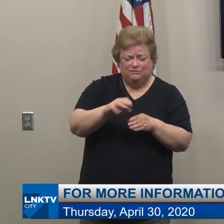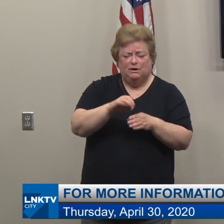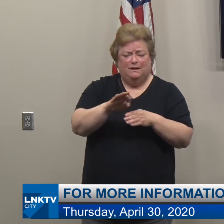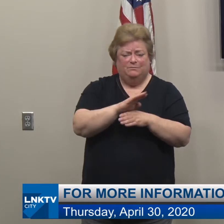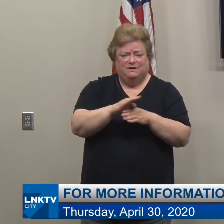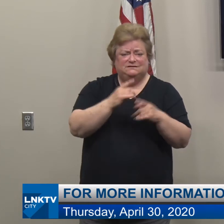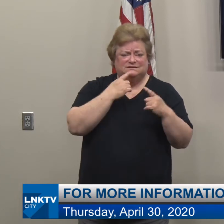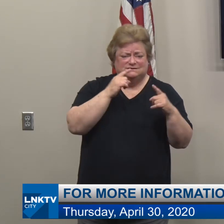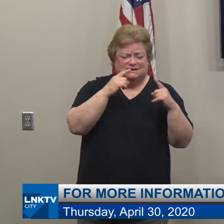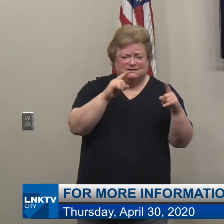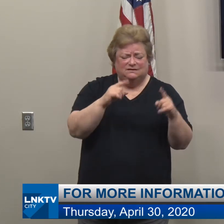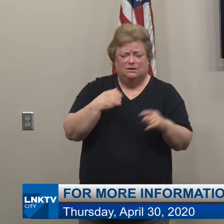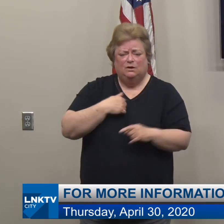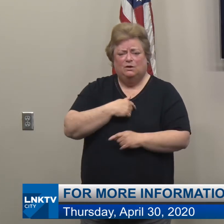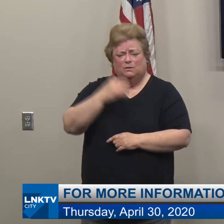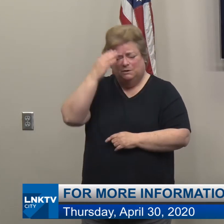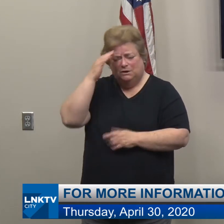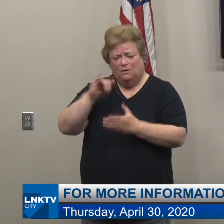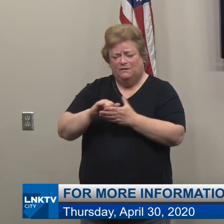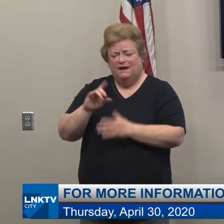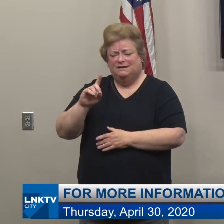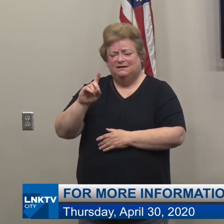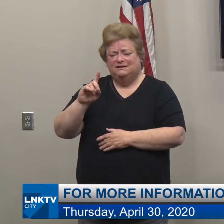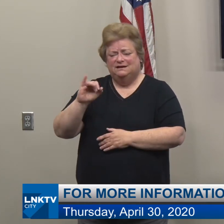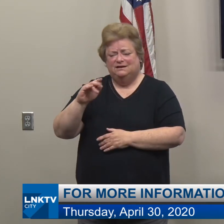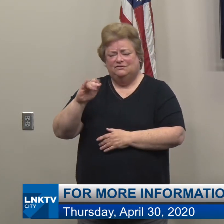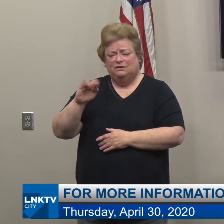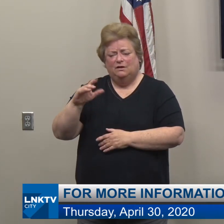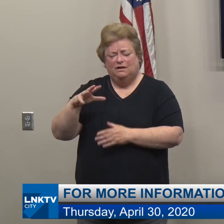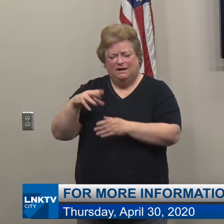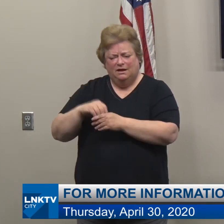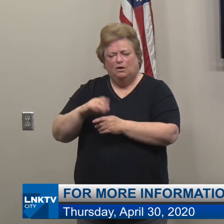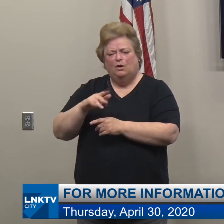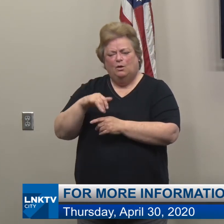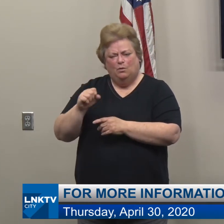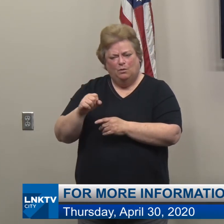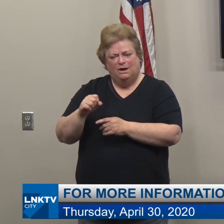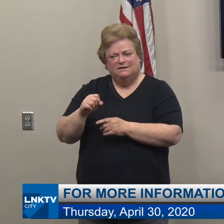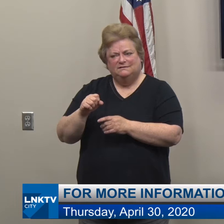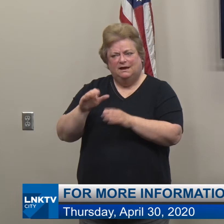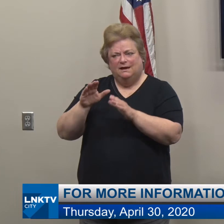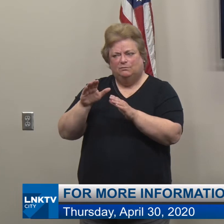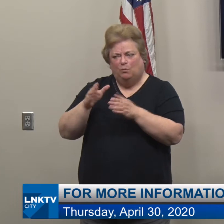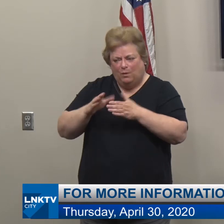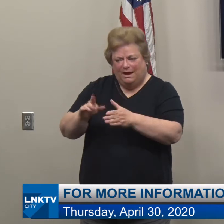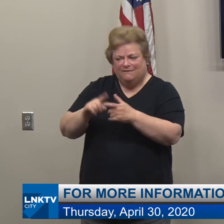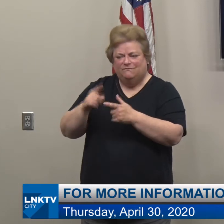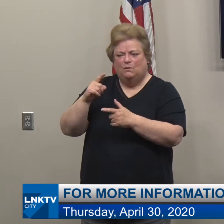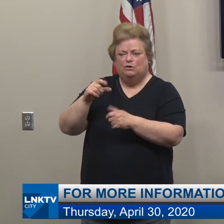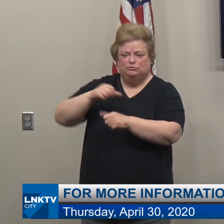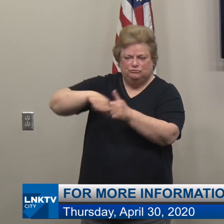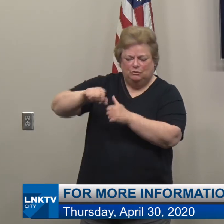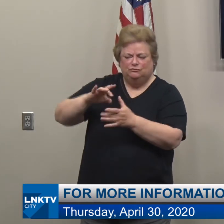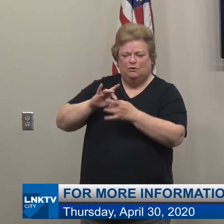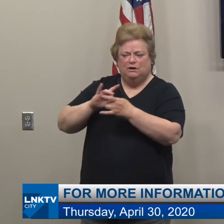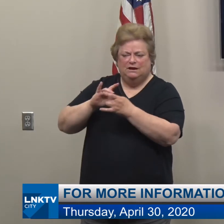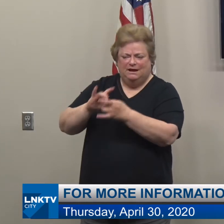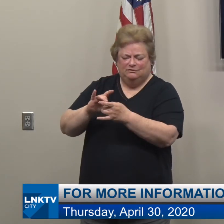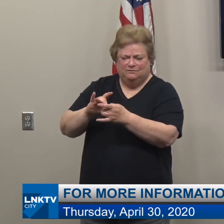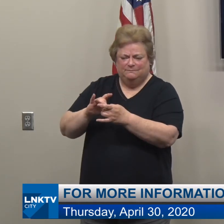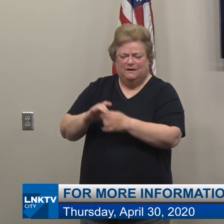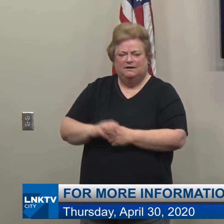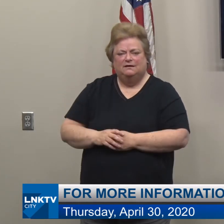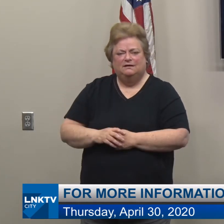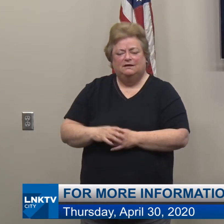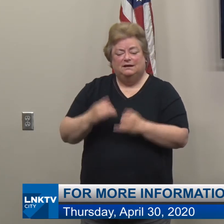success. We also knew that digital inclusion was a significant driver of social connections and civic engagement. Well,